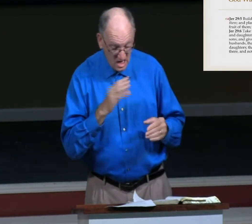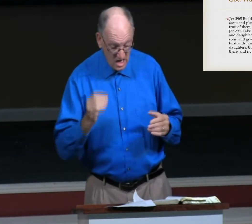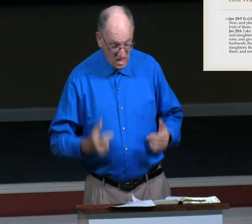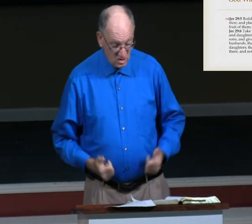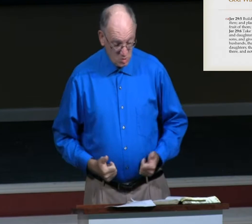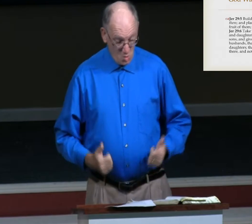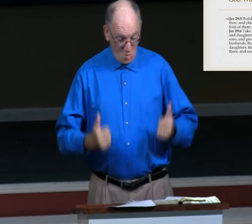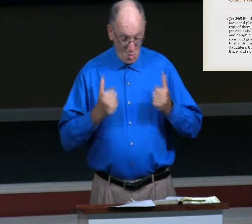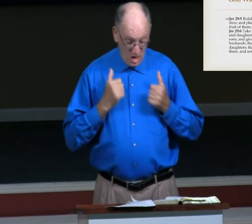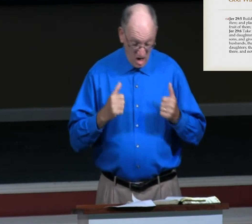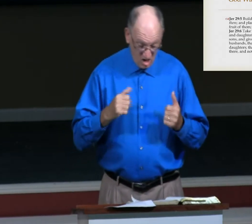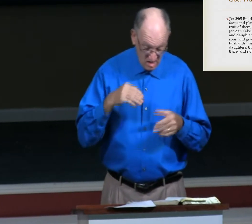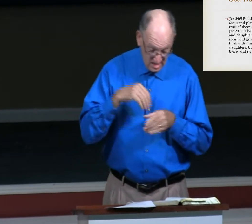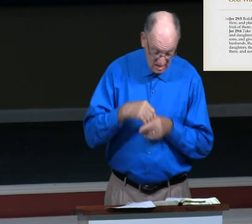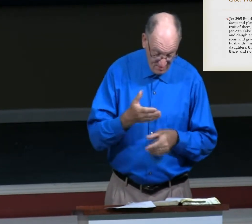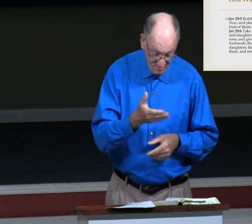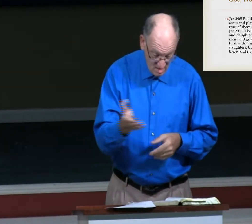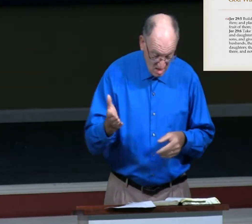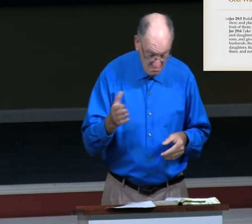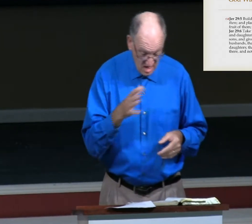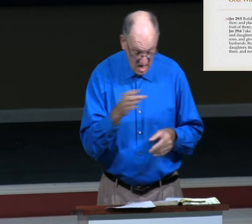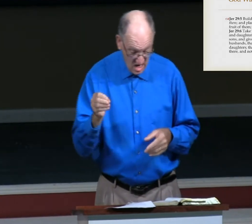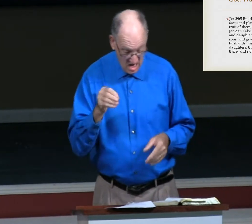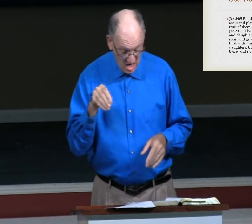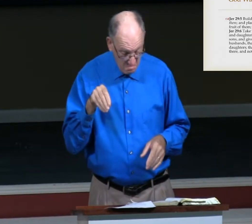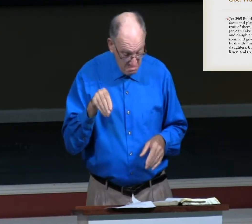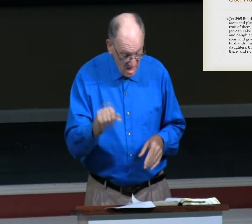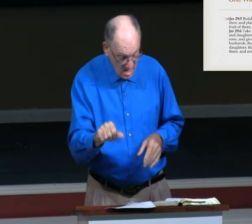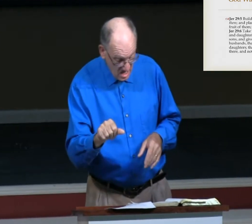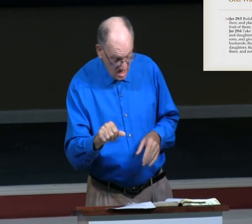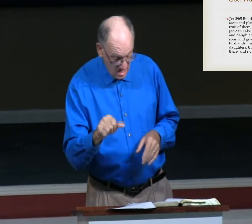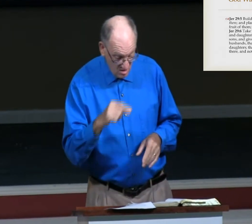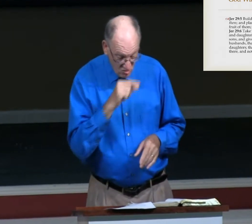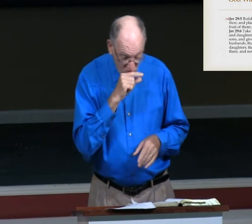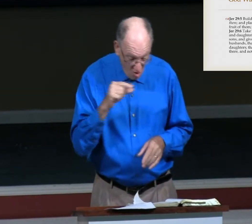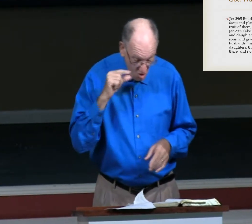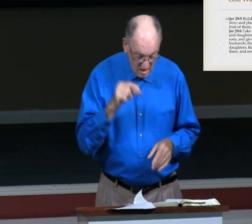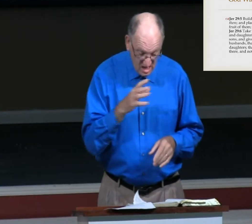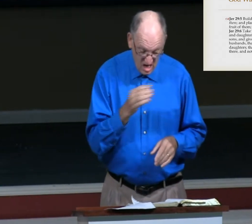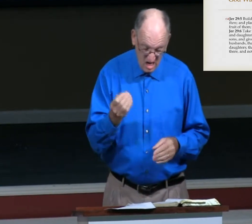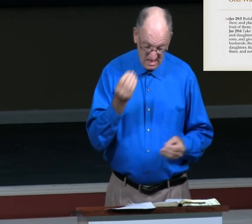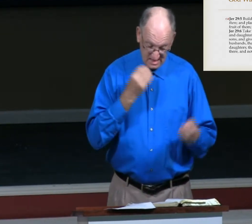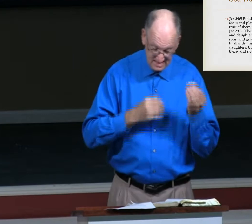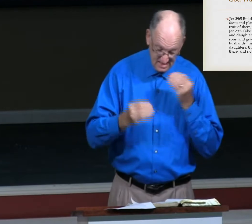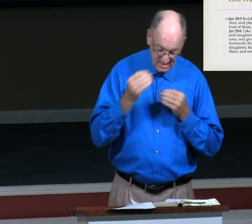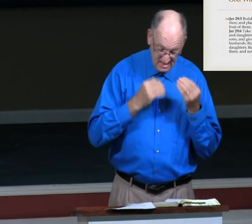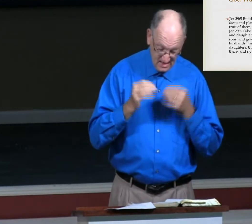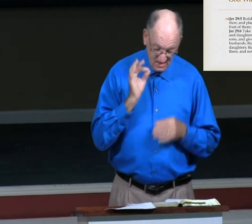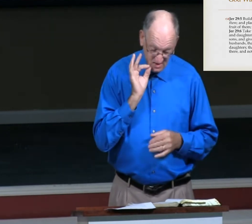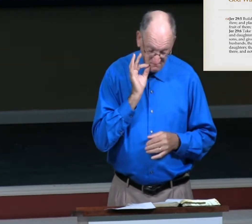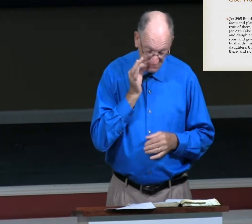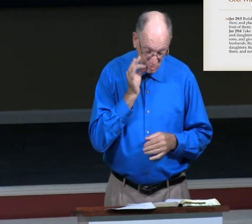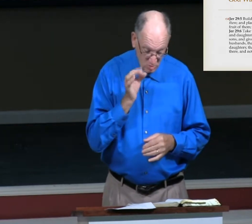houses and dwell in them, and plant gardens, and eat the fruit of them,